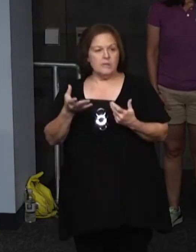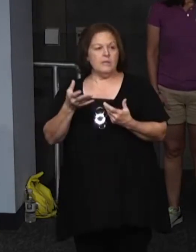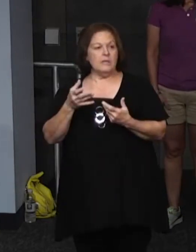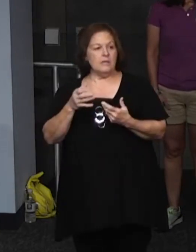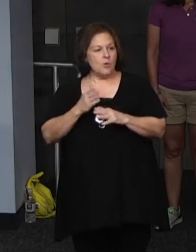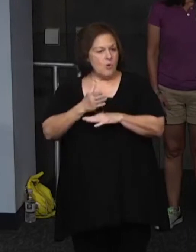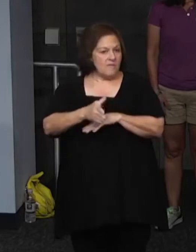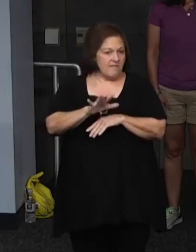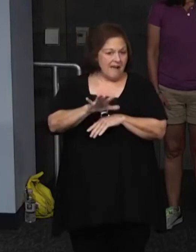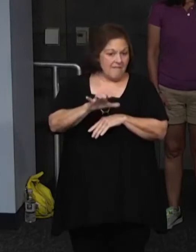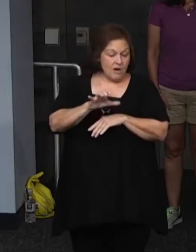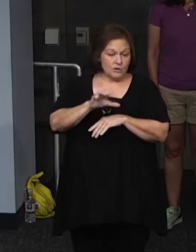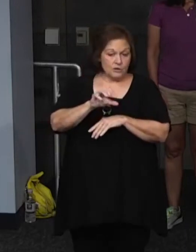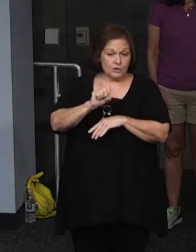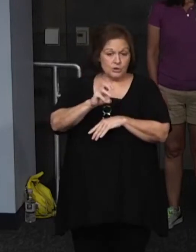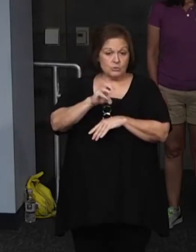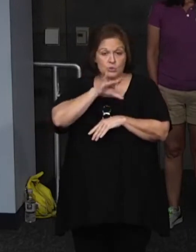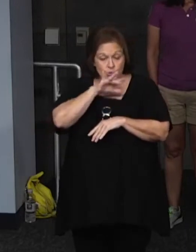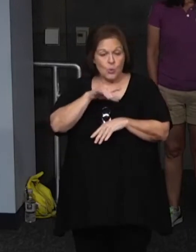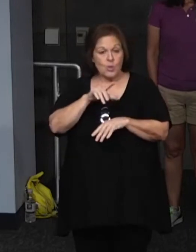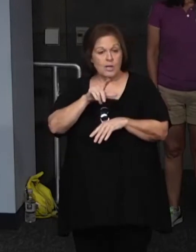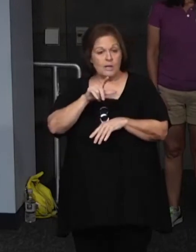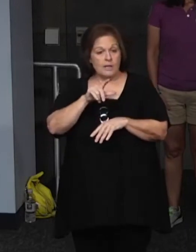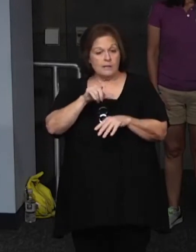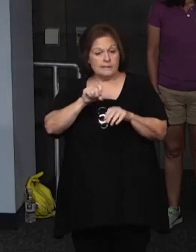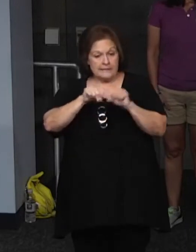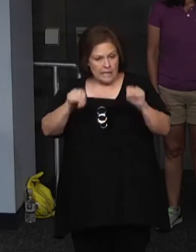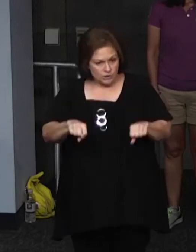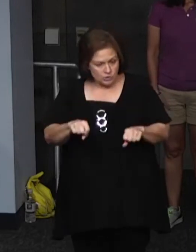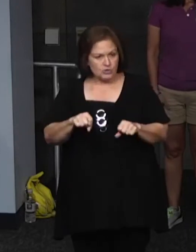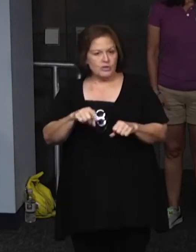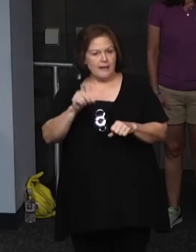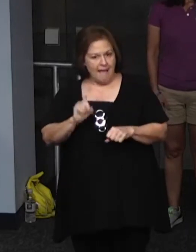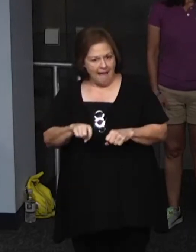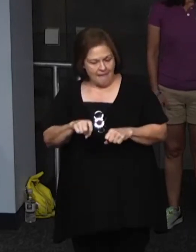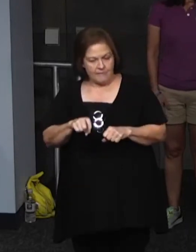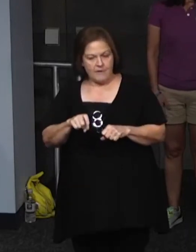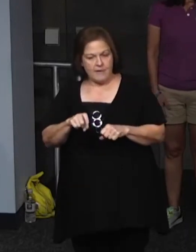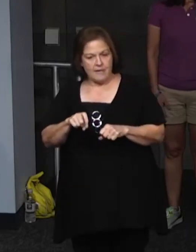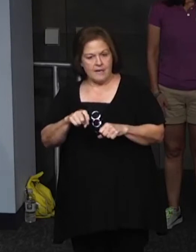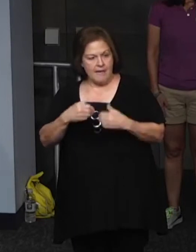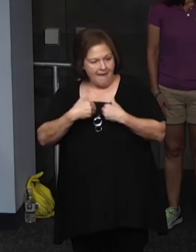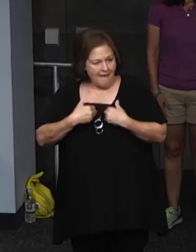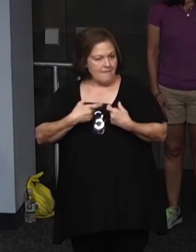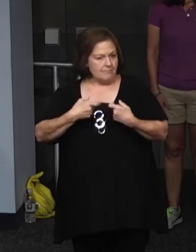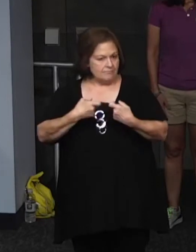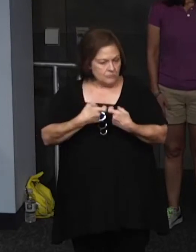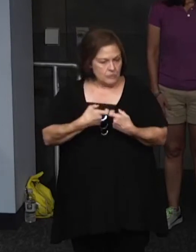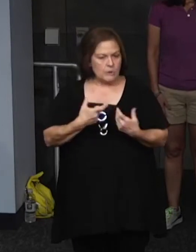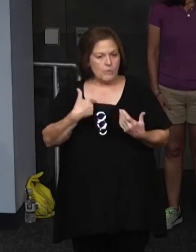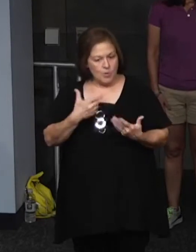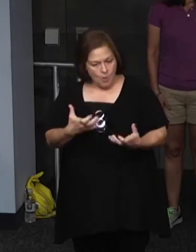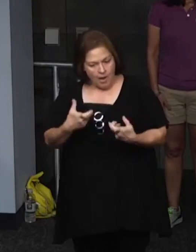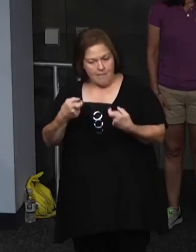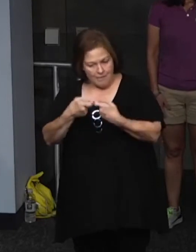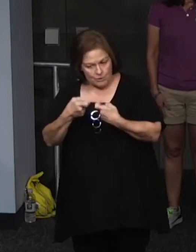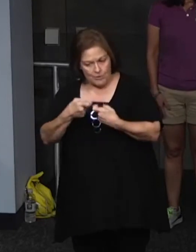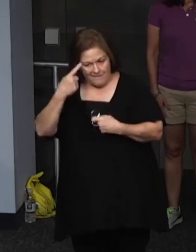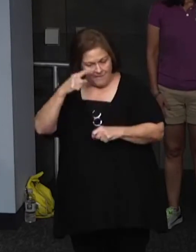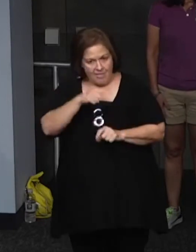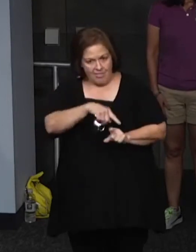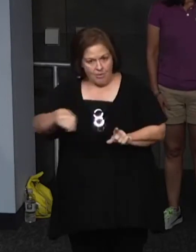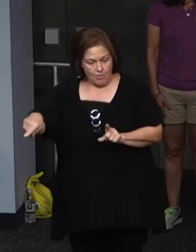over 500 sewer lift stations that we're having to bring portable power to get some of those back on. We want electricity for those